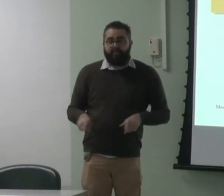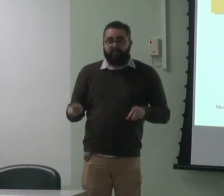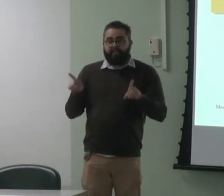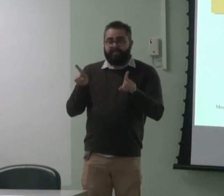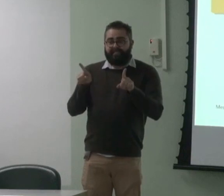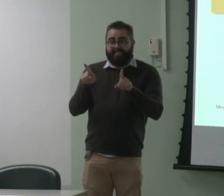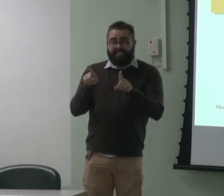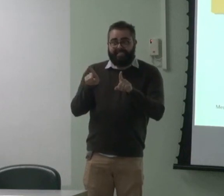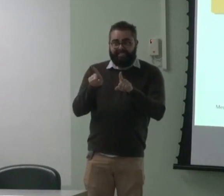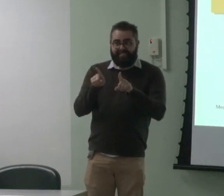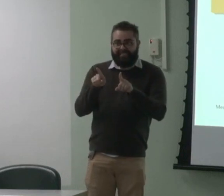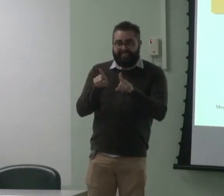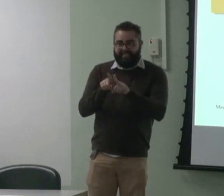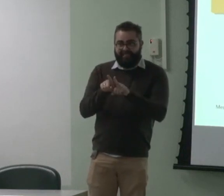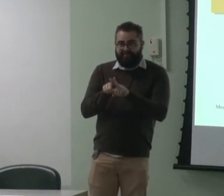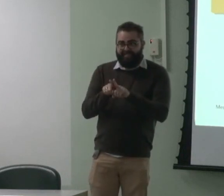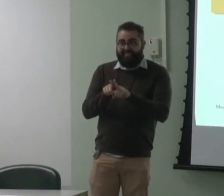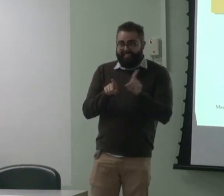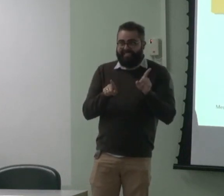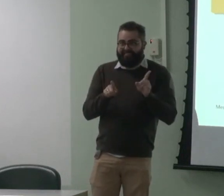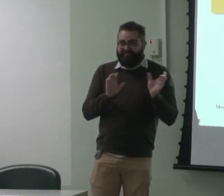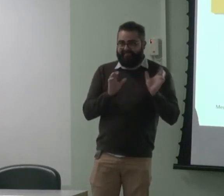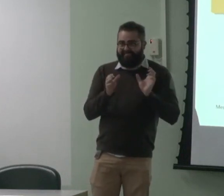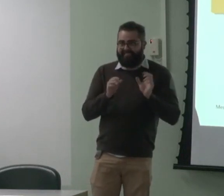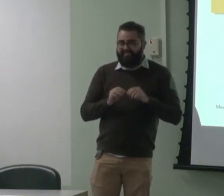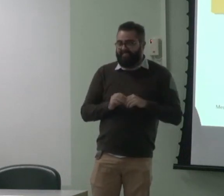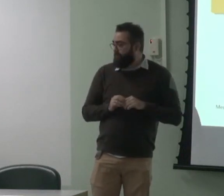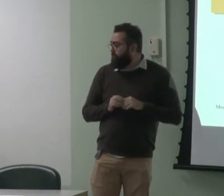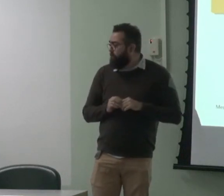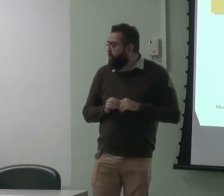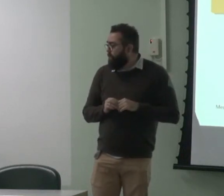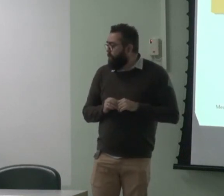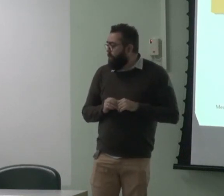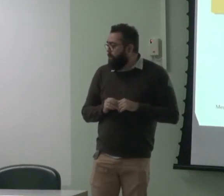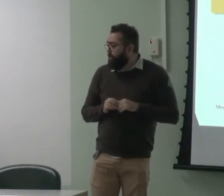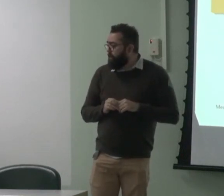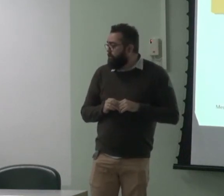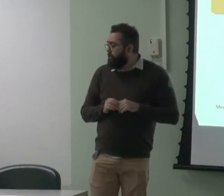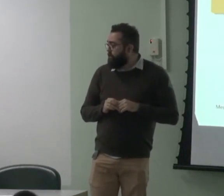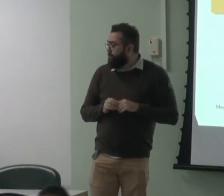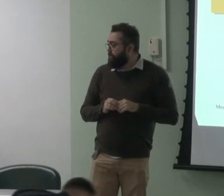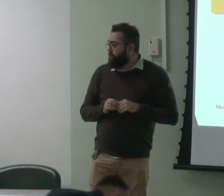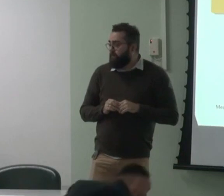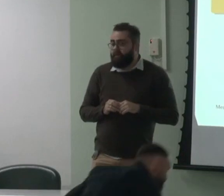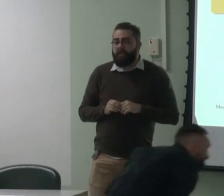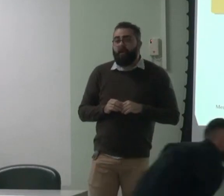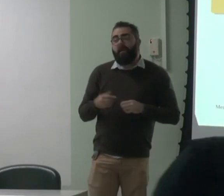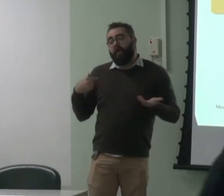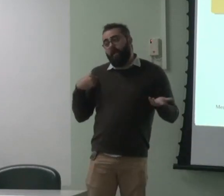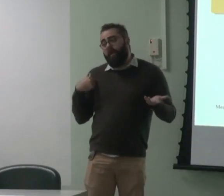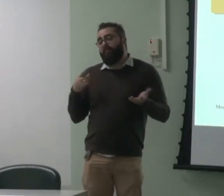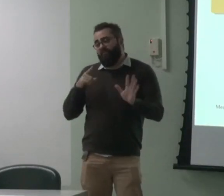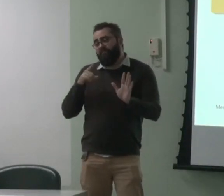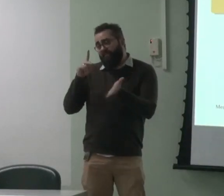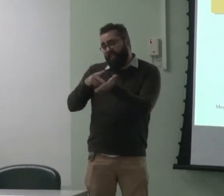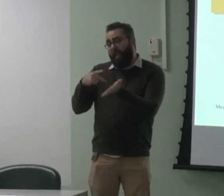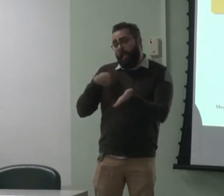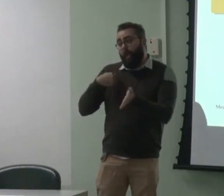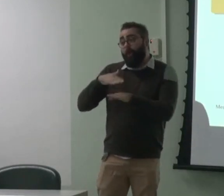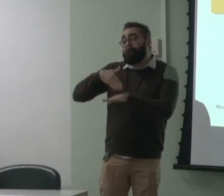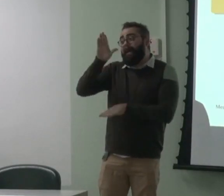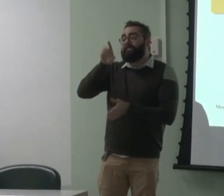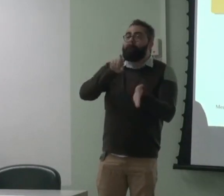the Mesa Redonda format, because as you will see, I have more questions than answers, so I'm really looking